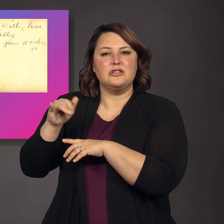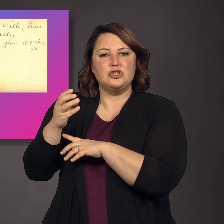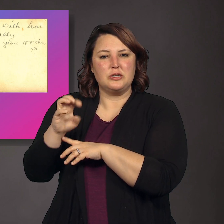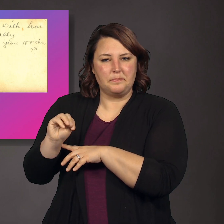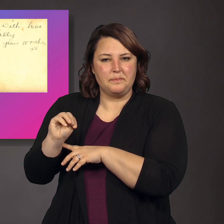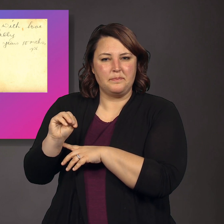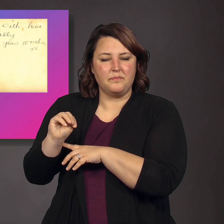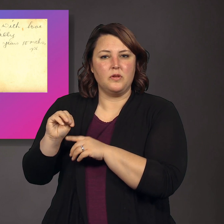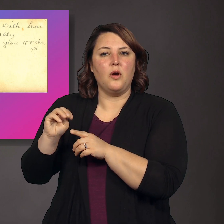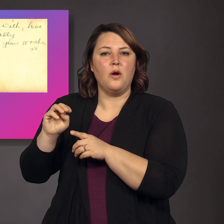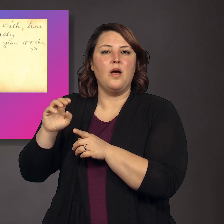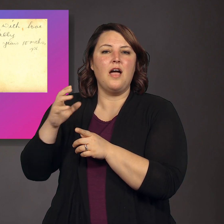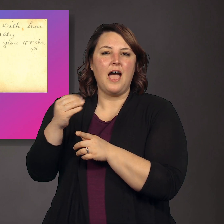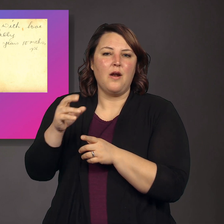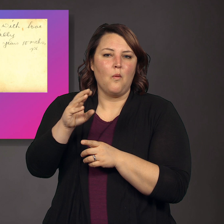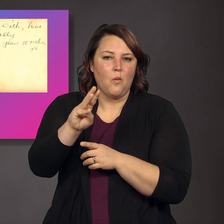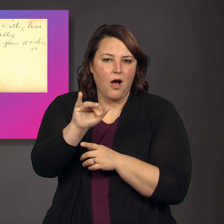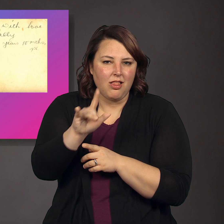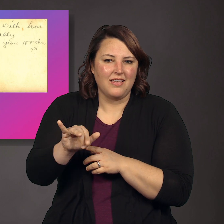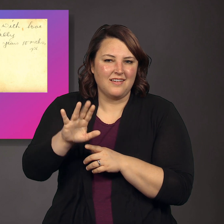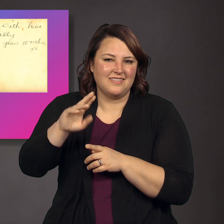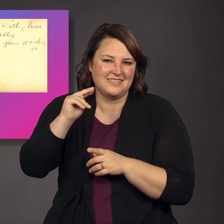was their nephew, Wally Brown.